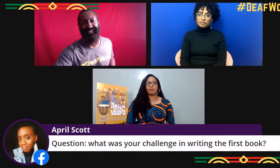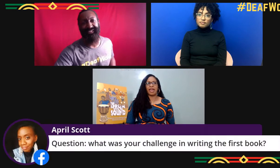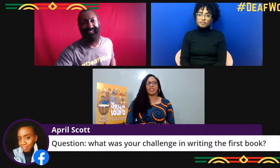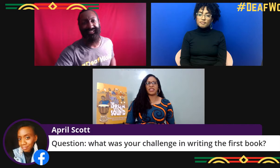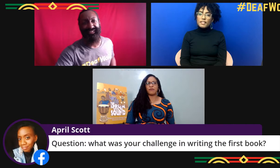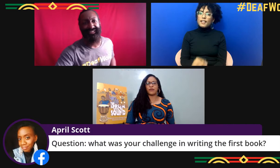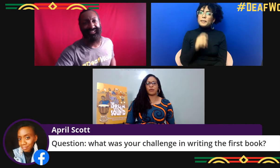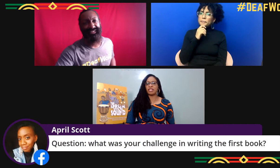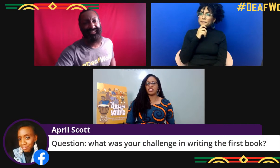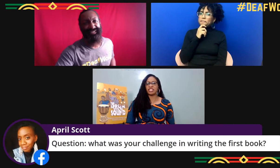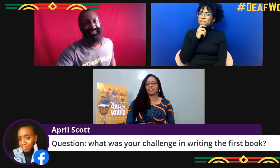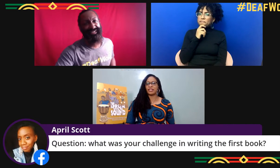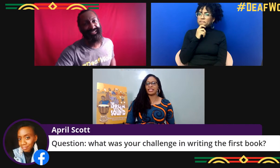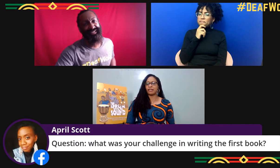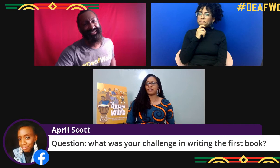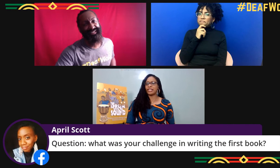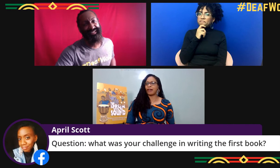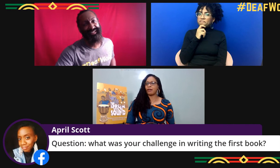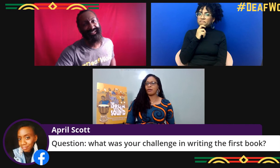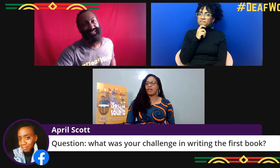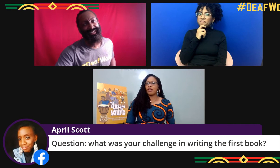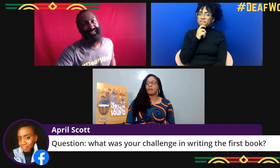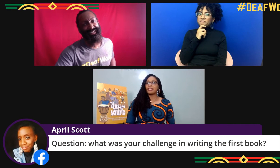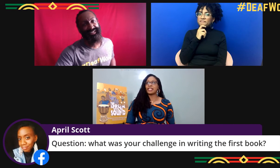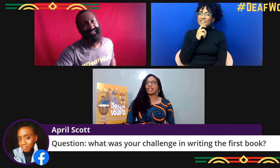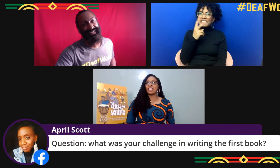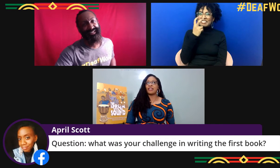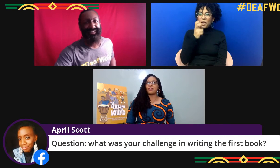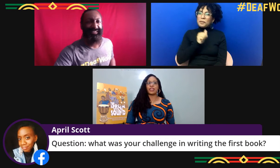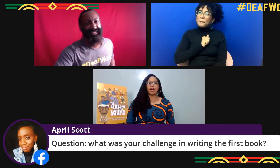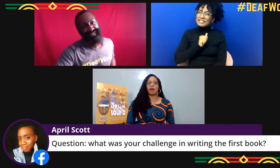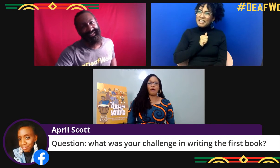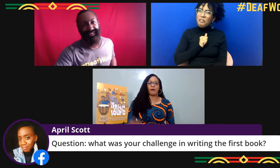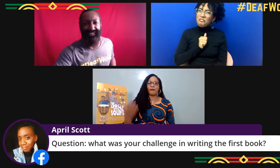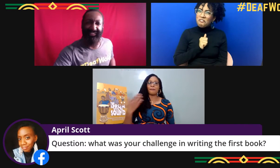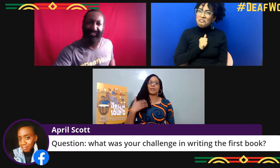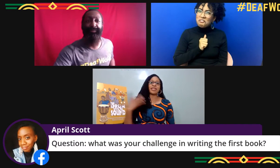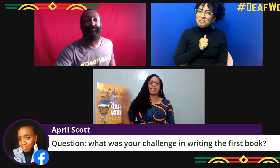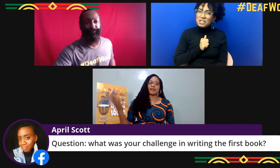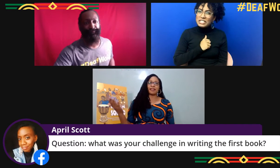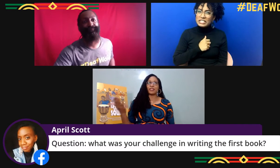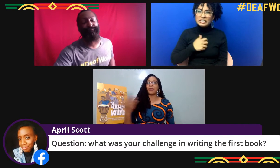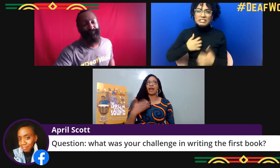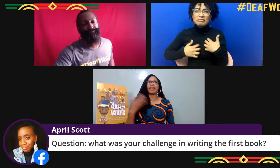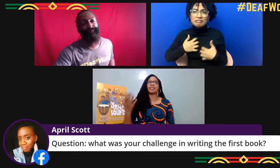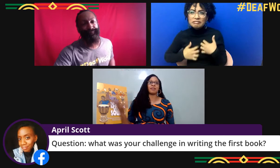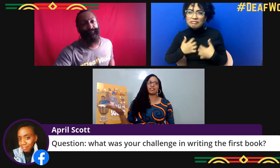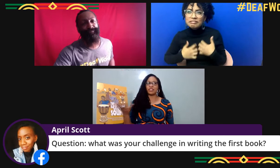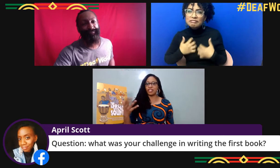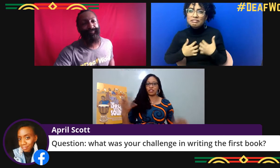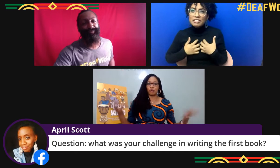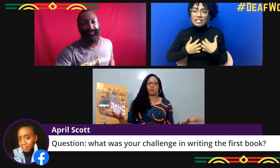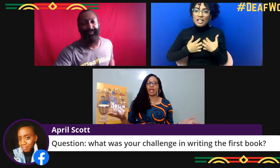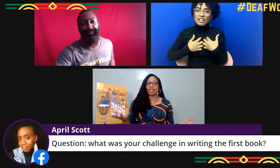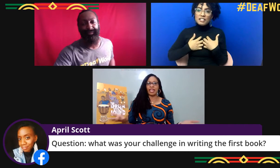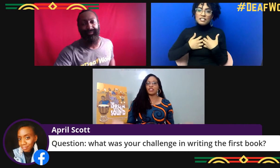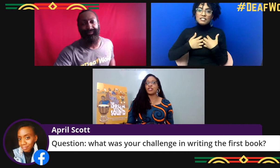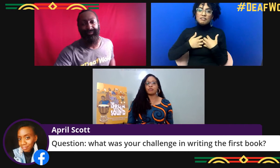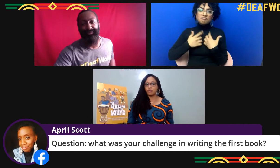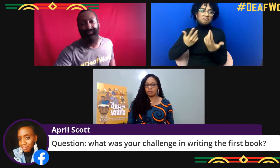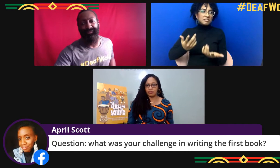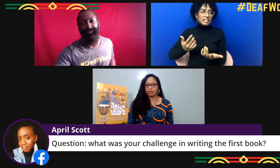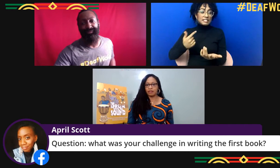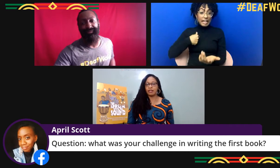Uh, I think for me, just having self-doubt because I never thought I in a million years will write